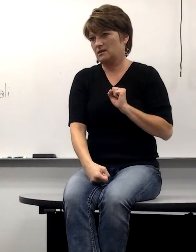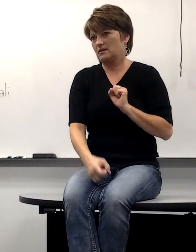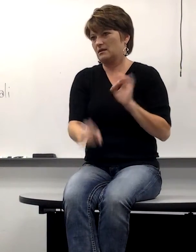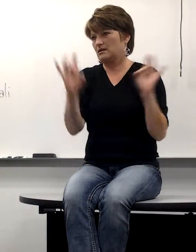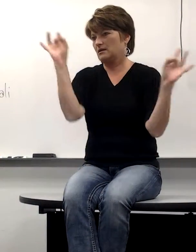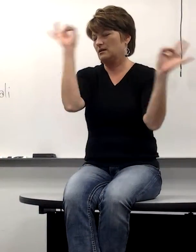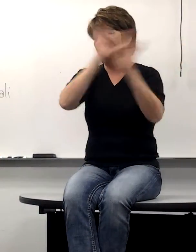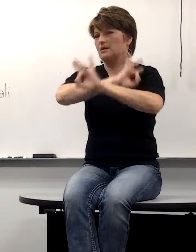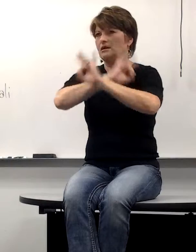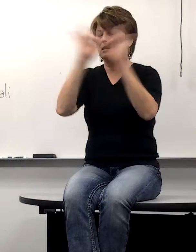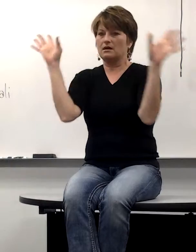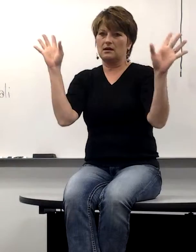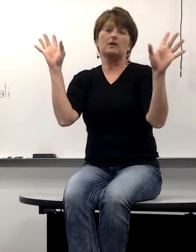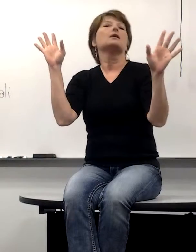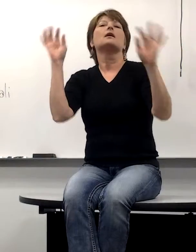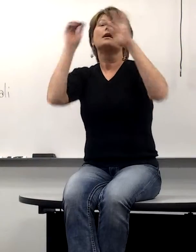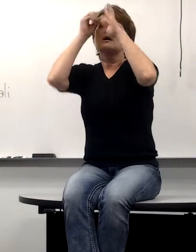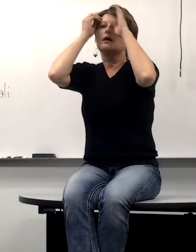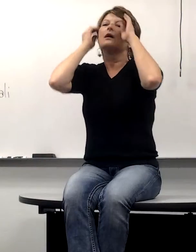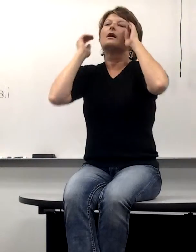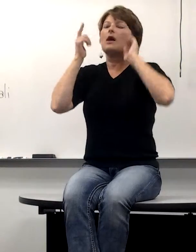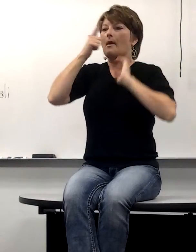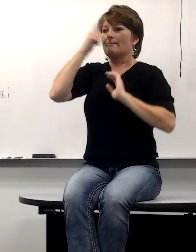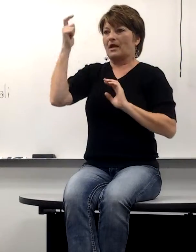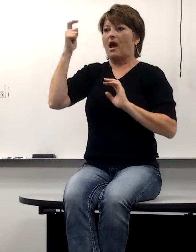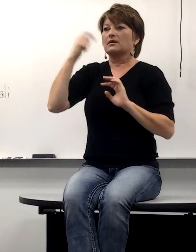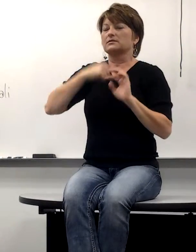And I was devastated. It was horrible.